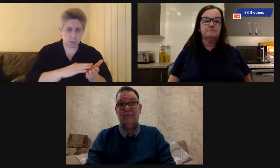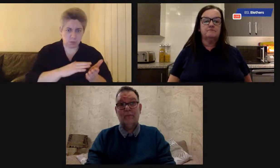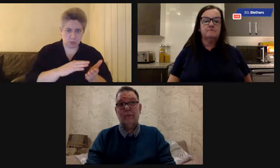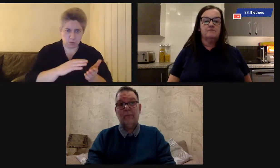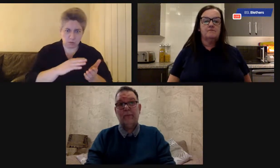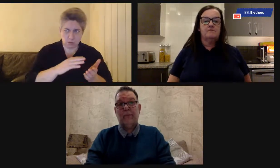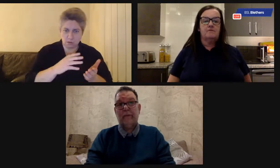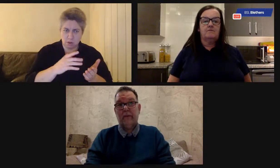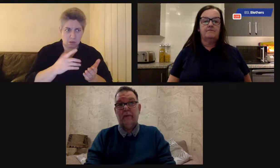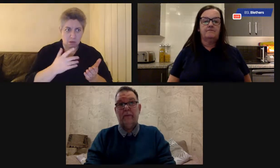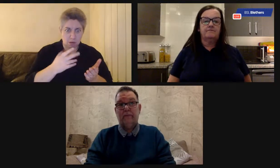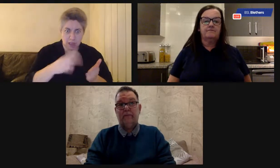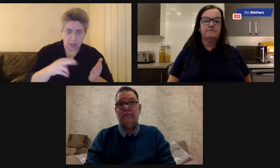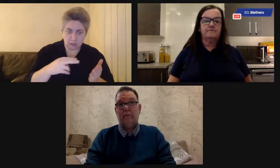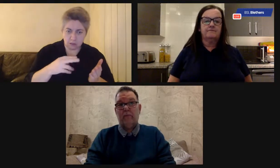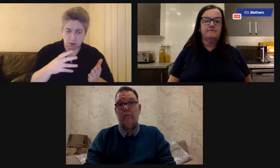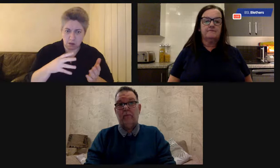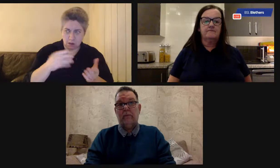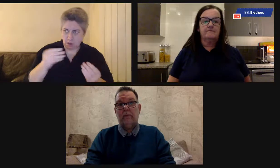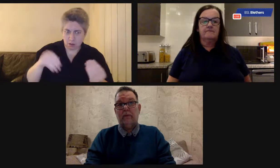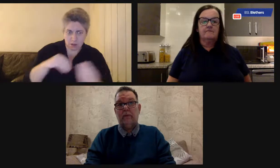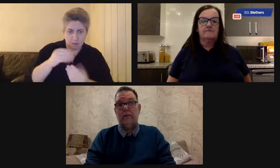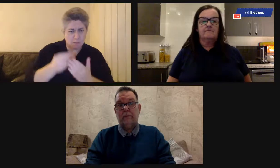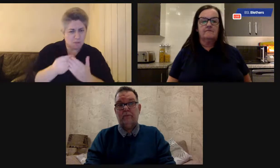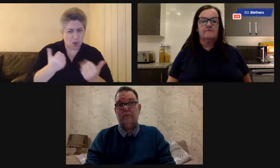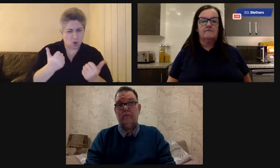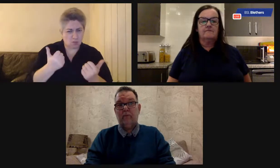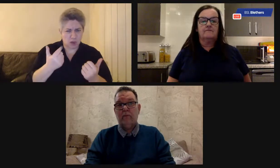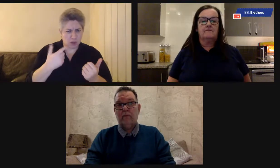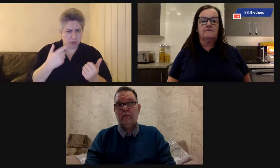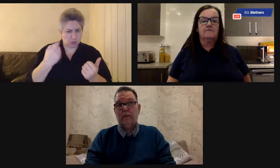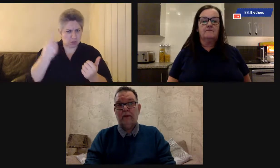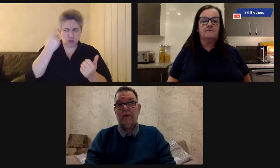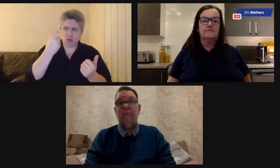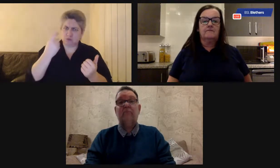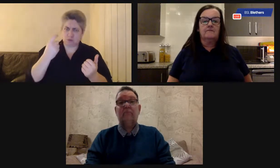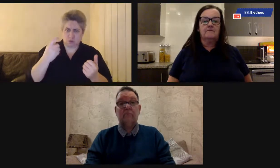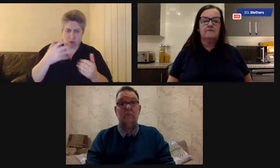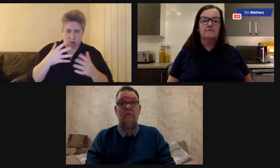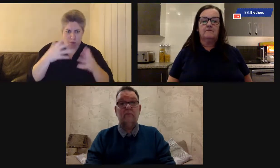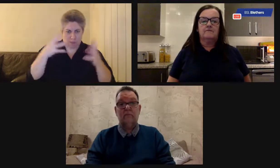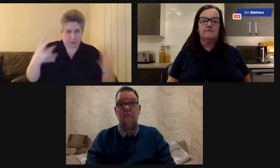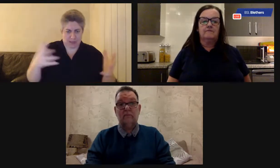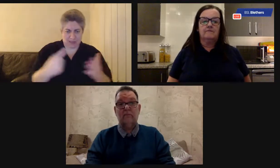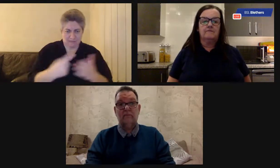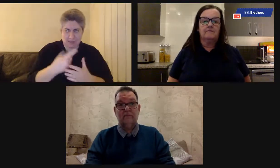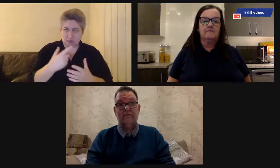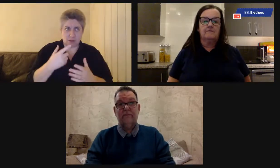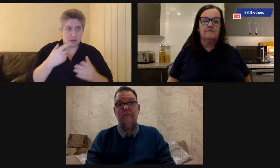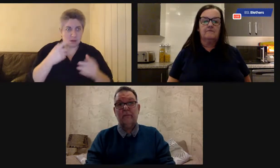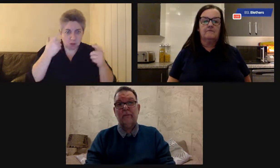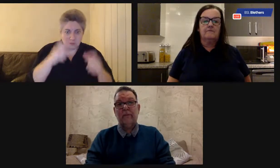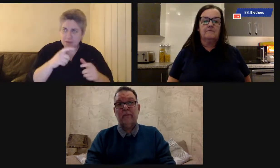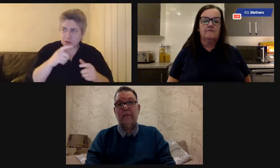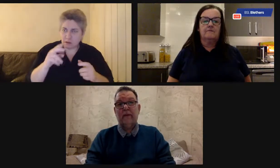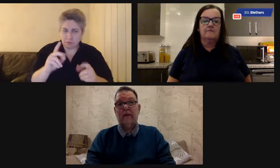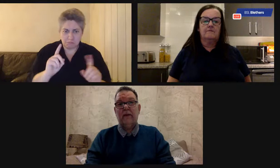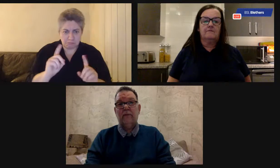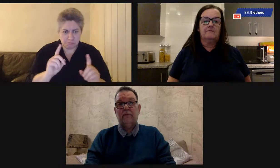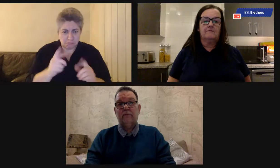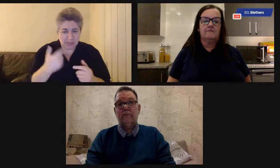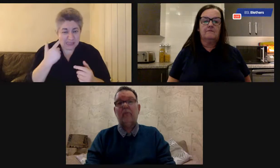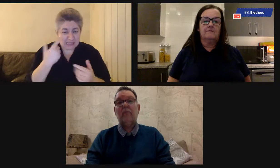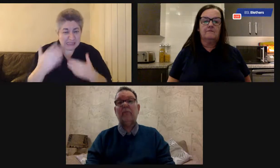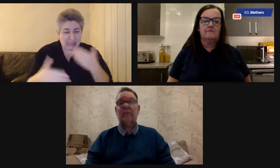you've mentioned that you've had an occasion 800 people, and I mean, it's such a lot of people. It's